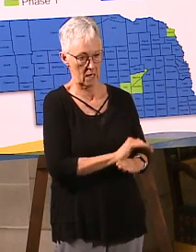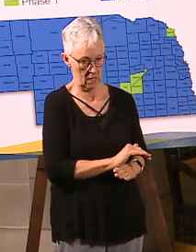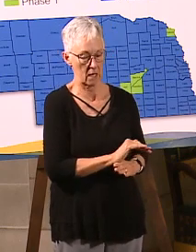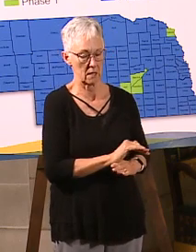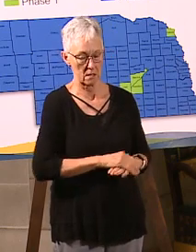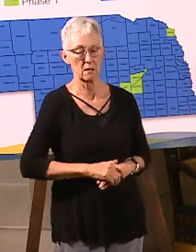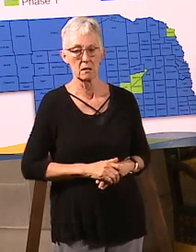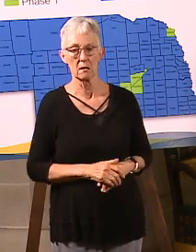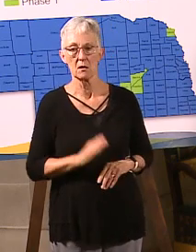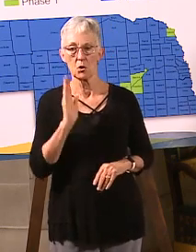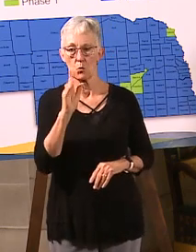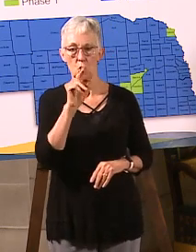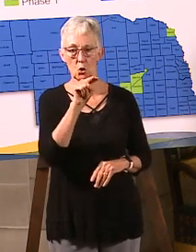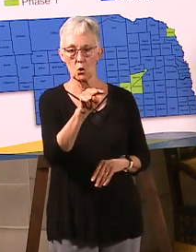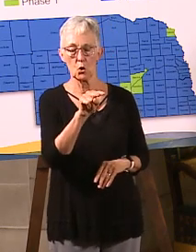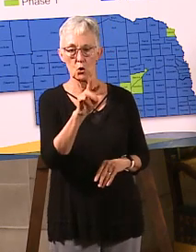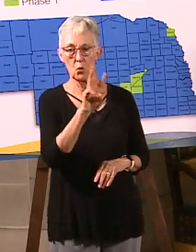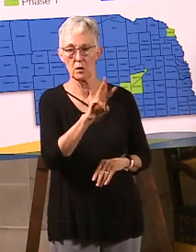website,